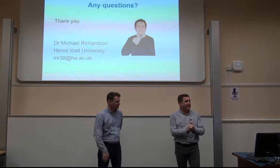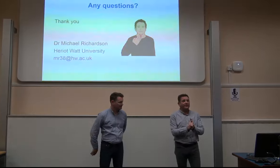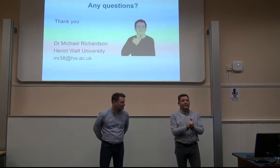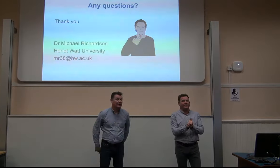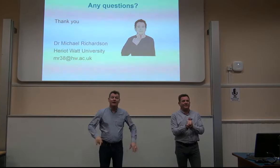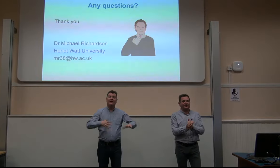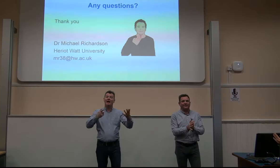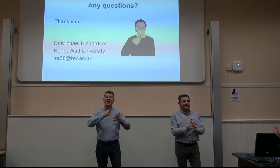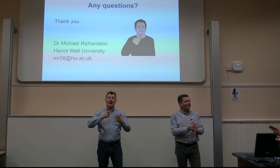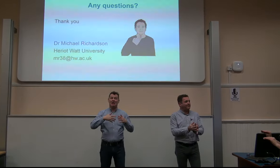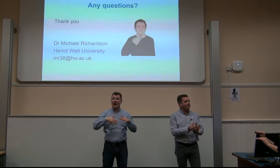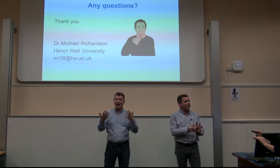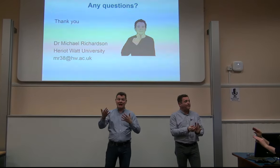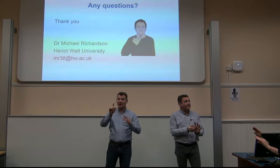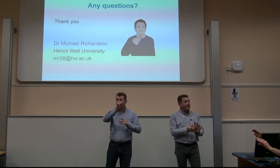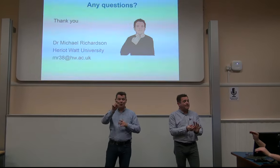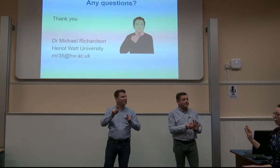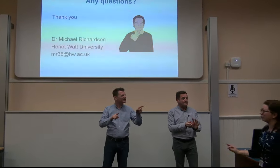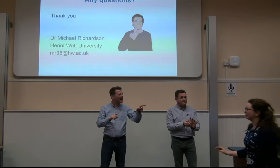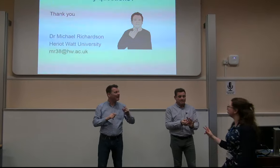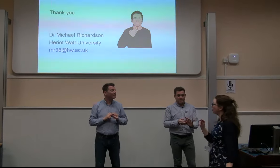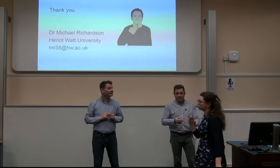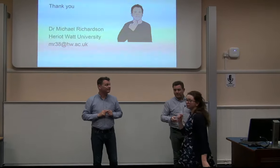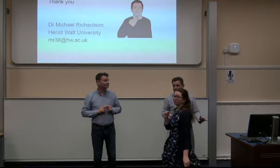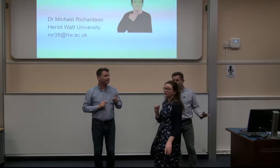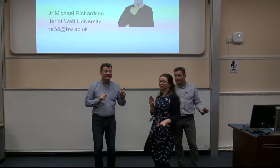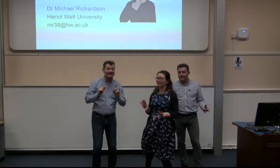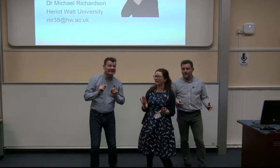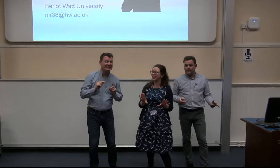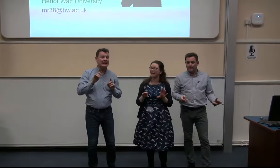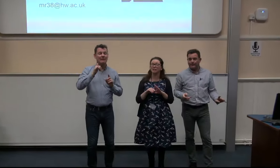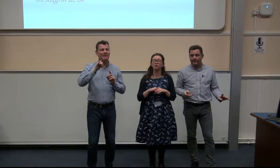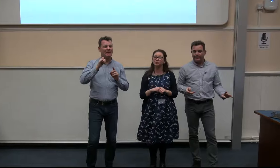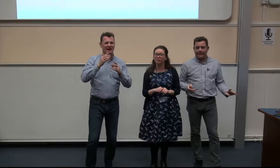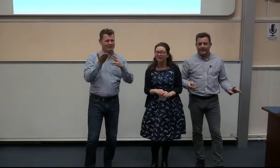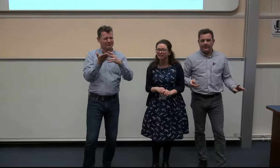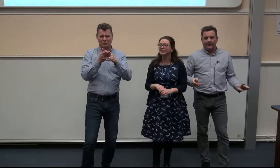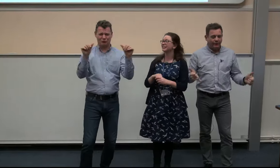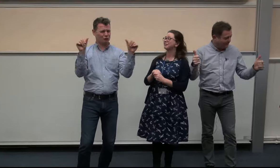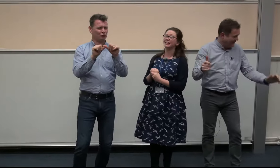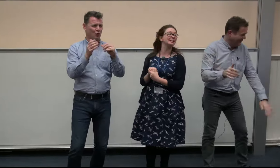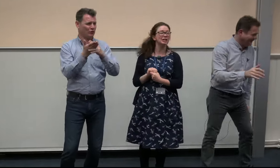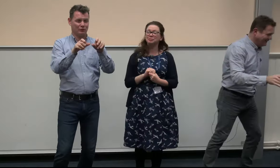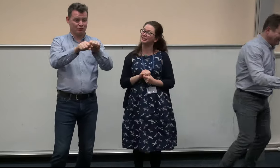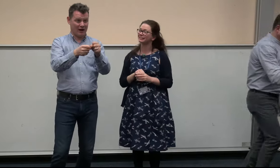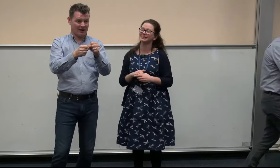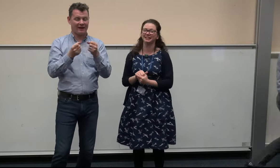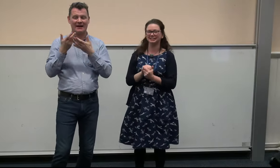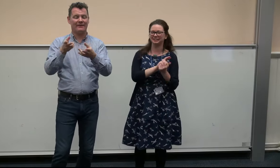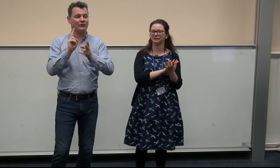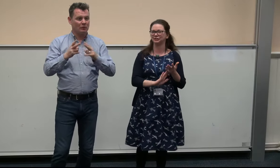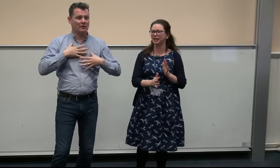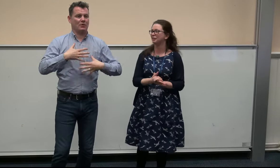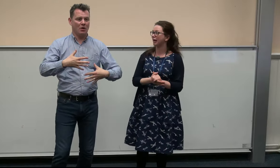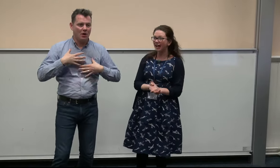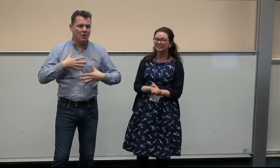So, any questions? I think. I think possibly we should just take a short break. Good. Give the interpreters a chance